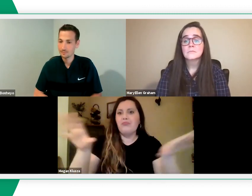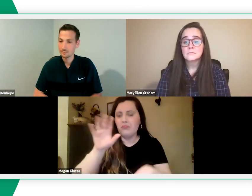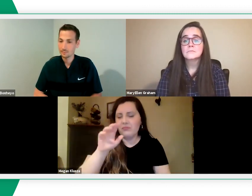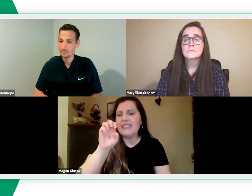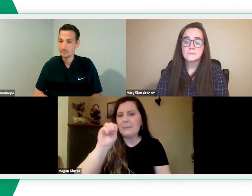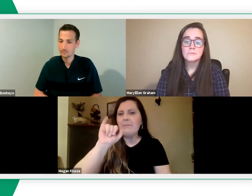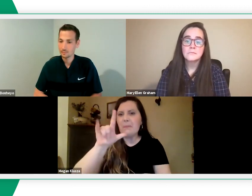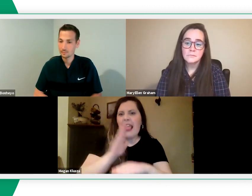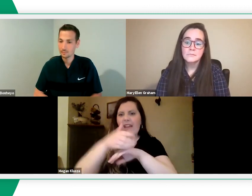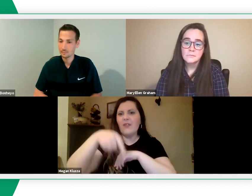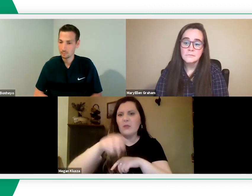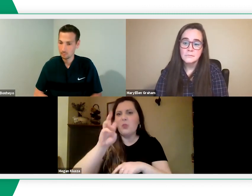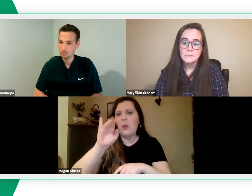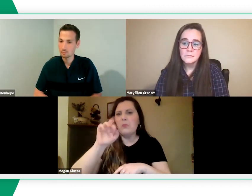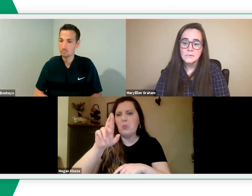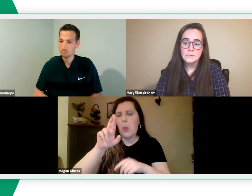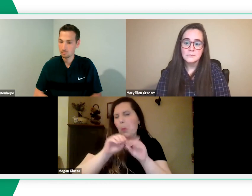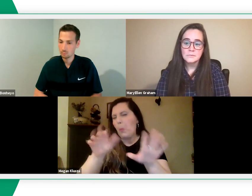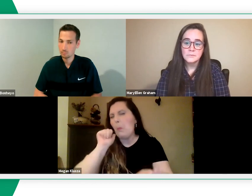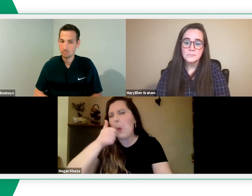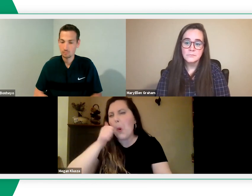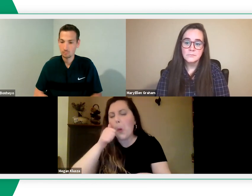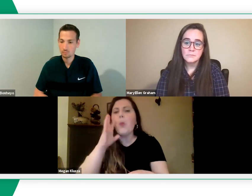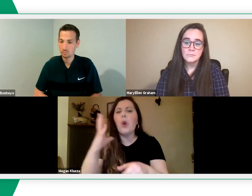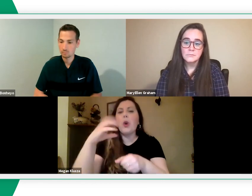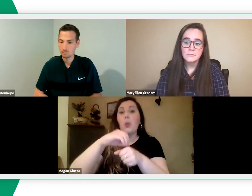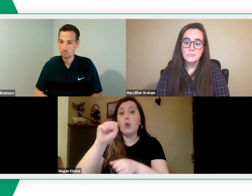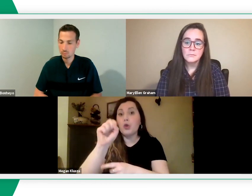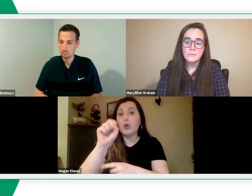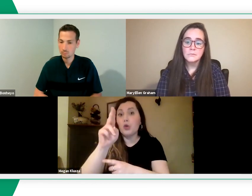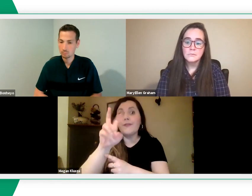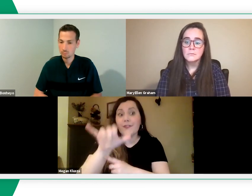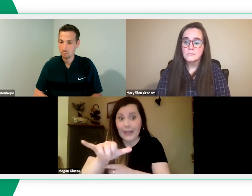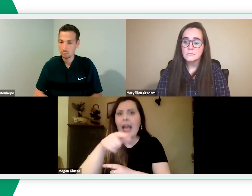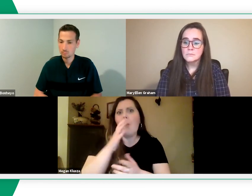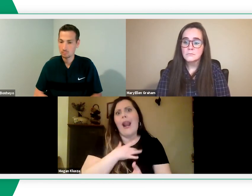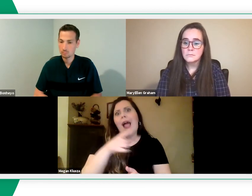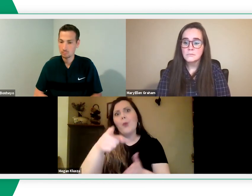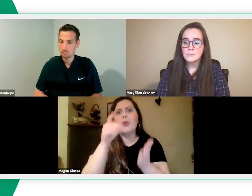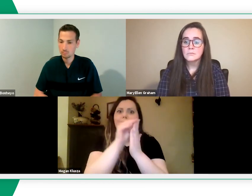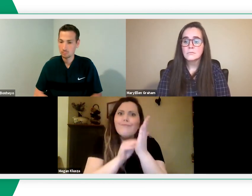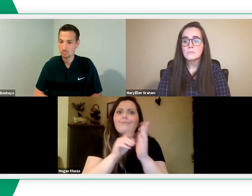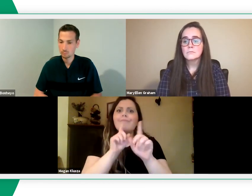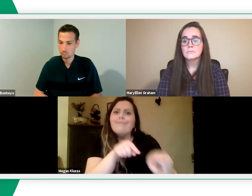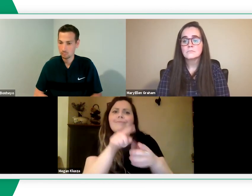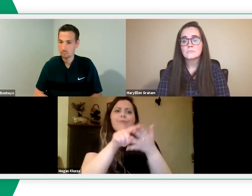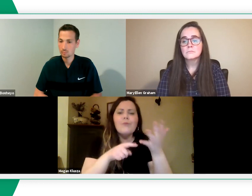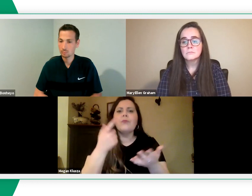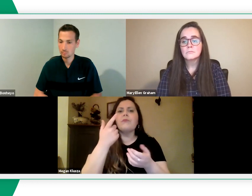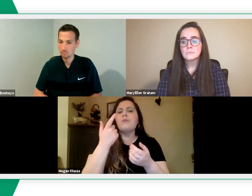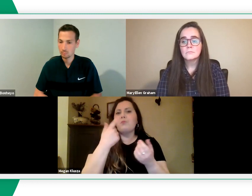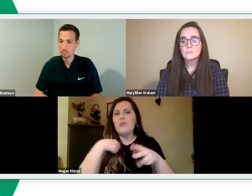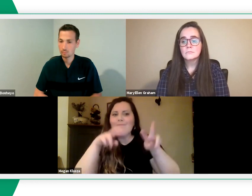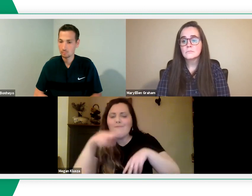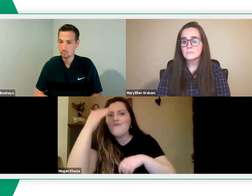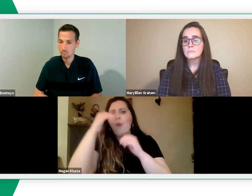As mentioned, we are sending out an email after this webinar, potentially tomorrow. It will have a survey. We'd like you to